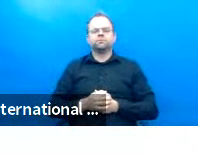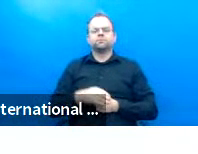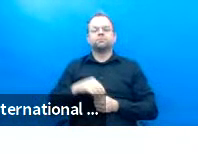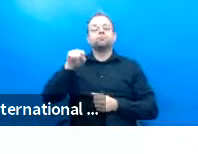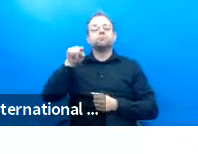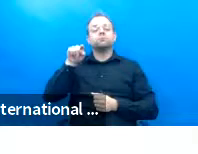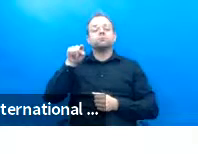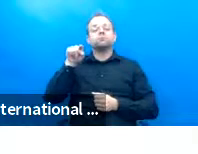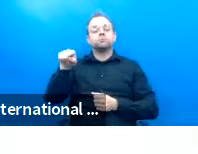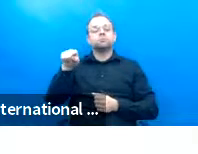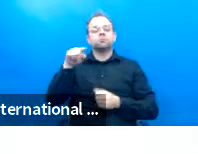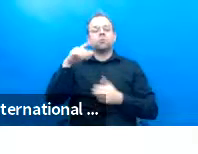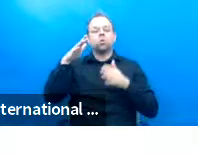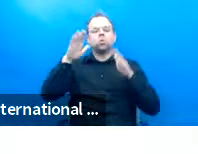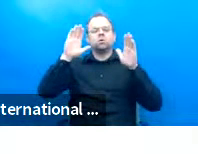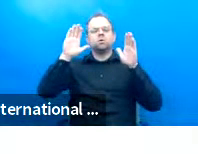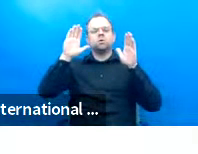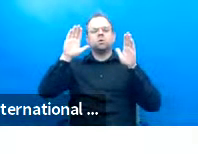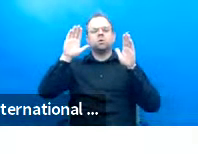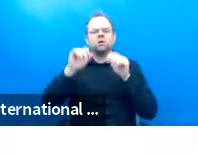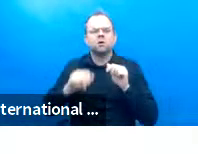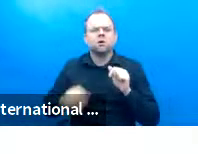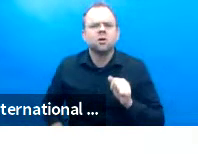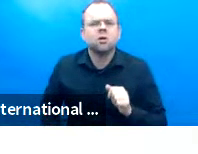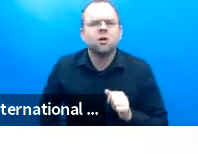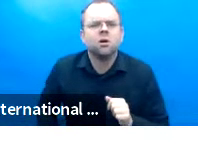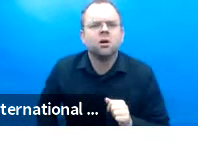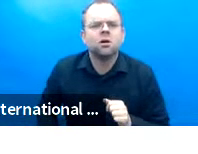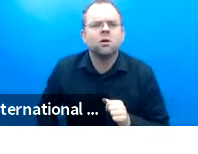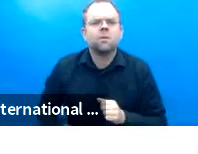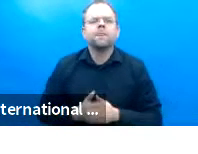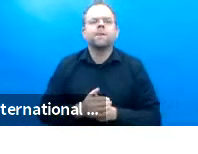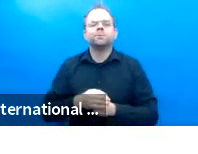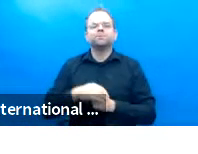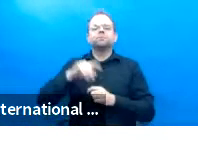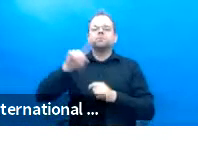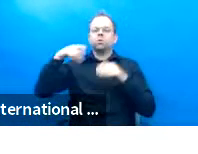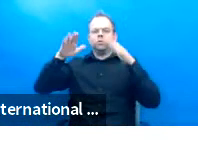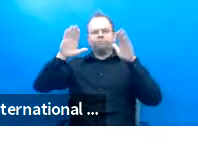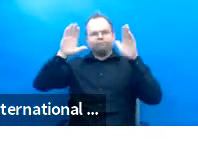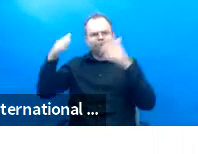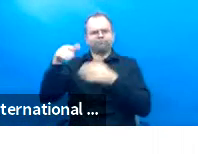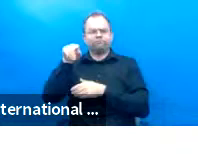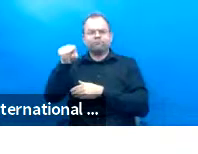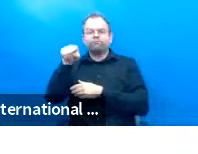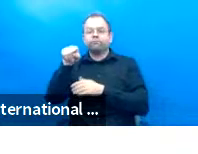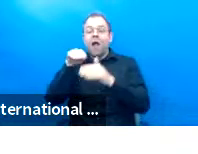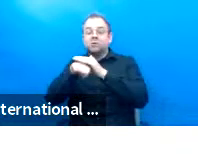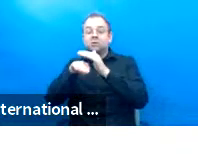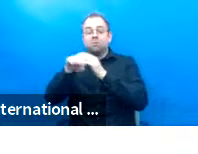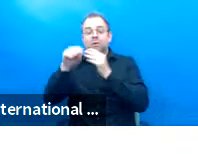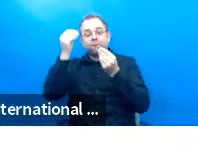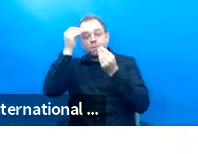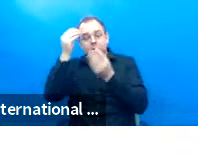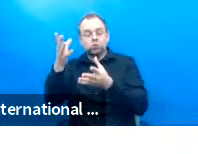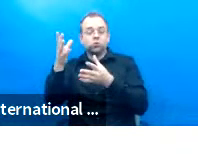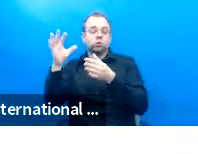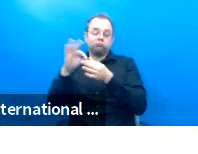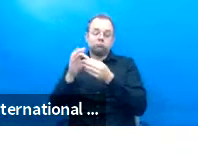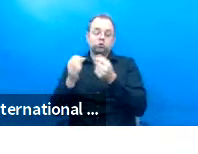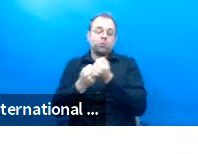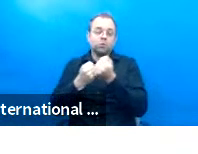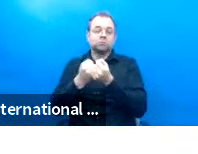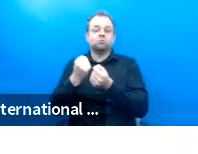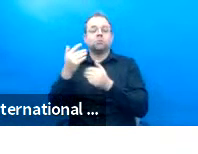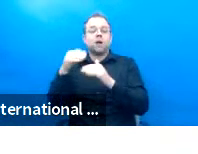good practice of the University of Trento, where the Erasmus Student Network is very active. So the university there is